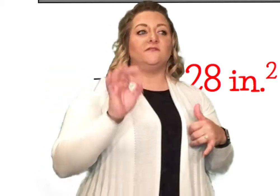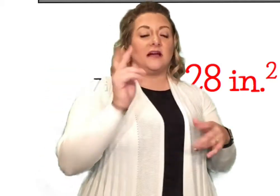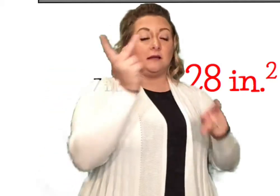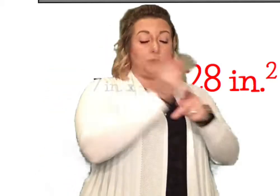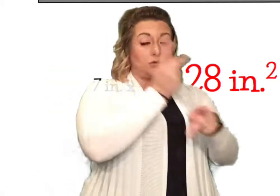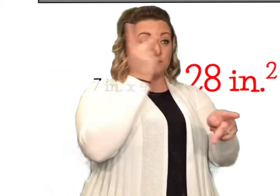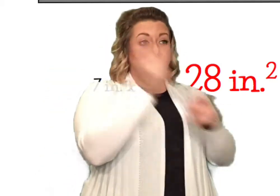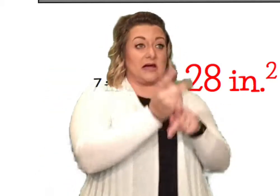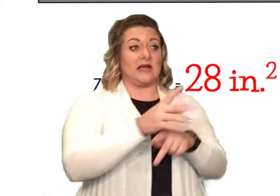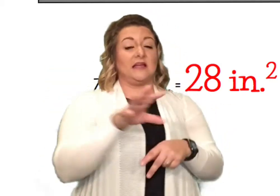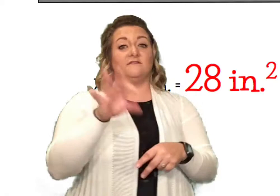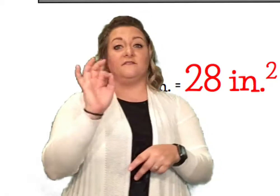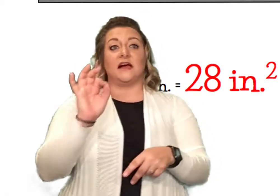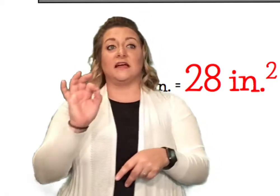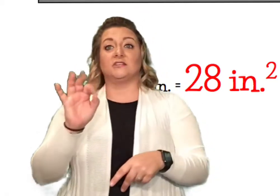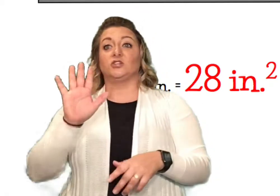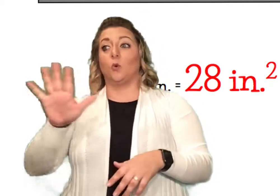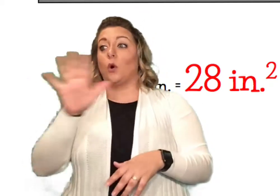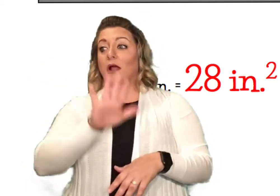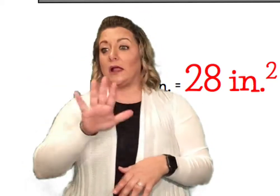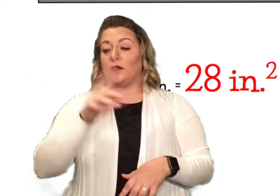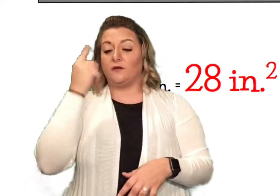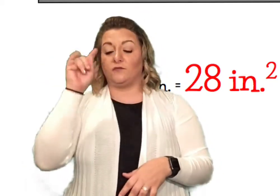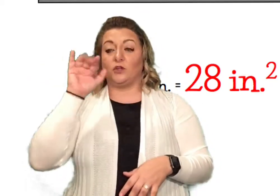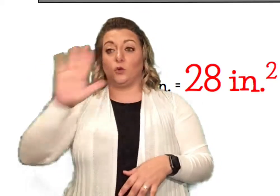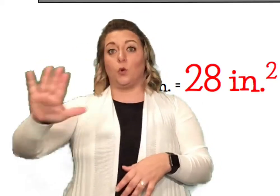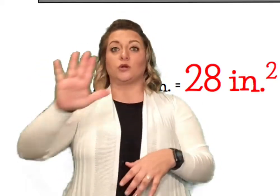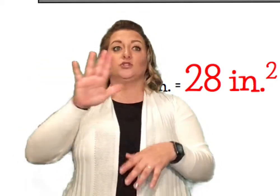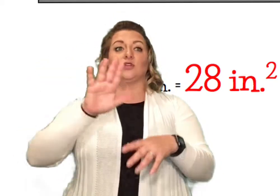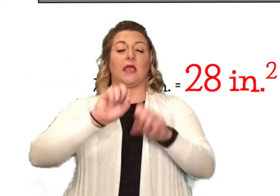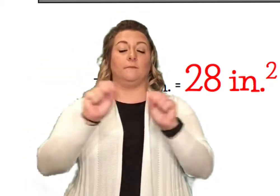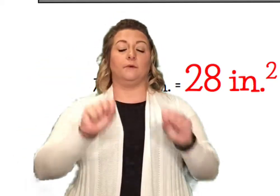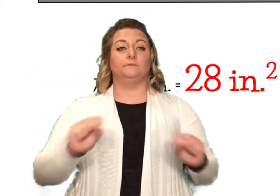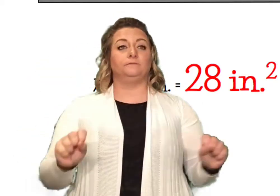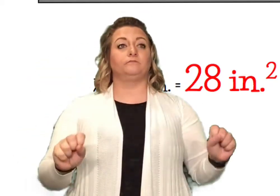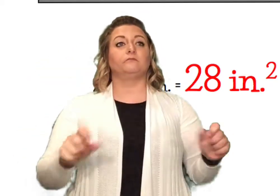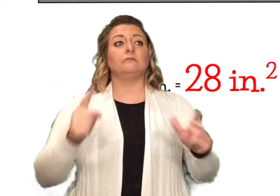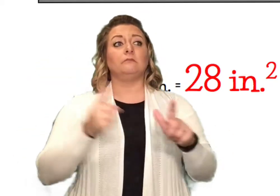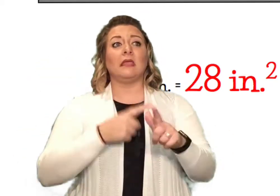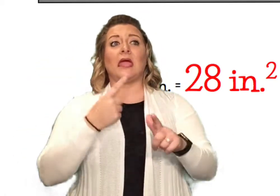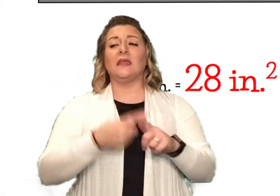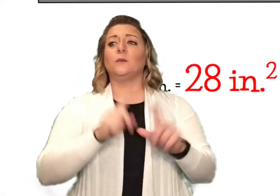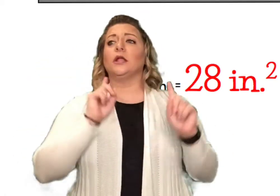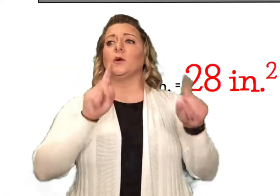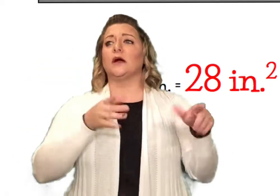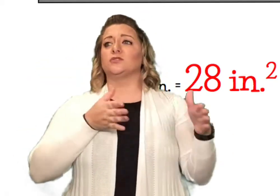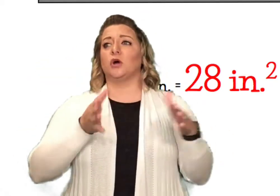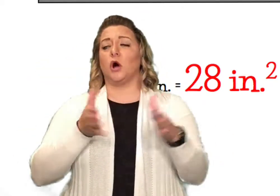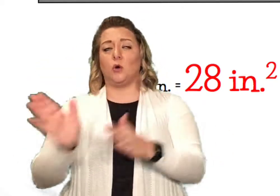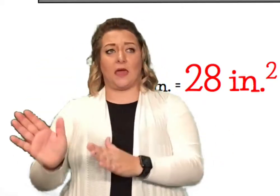to multiply and find your area for your shape. And then we're gonna go out to the